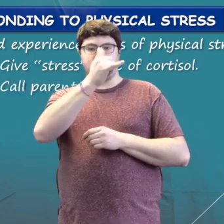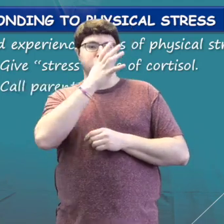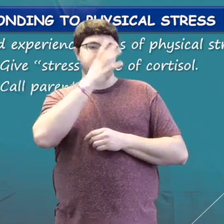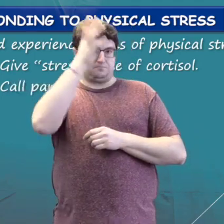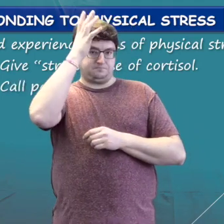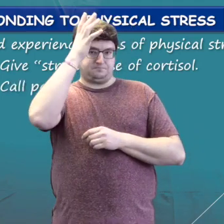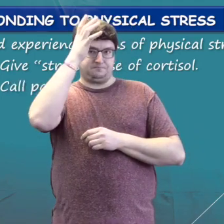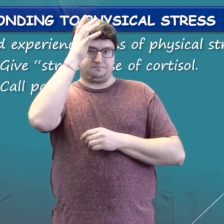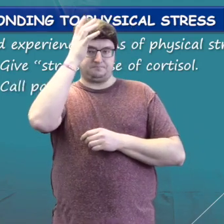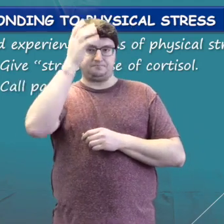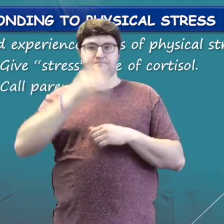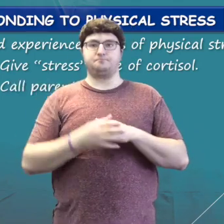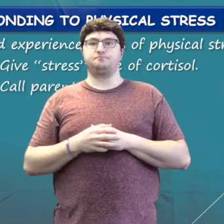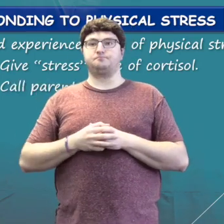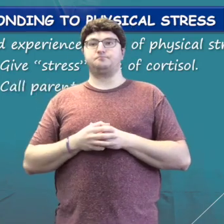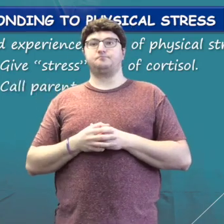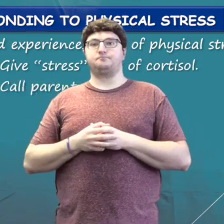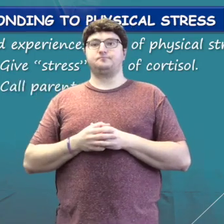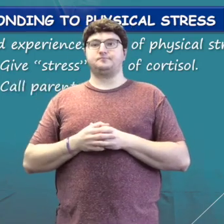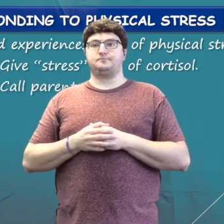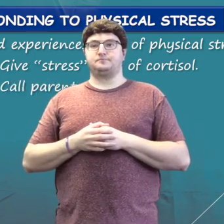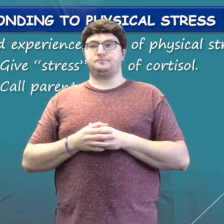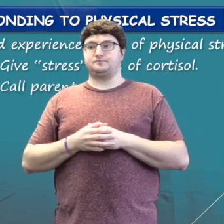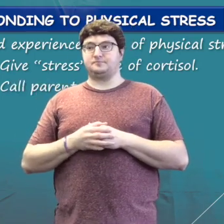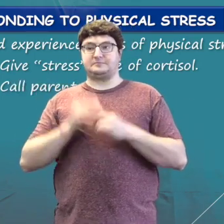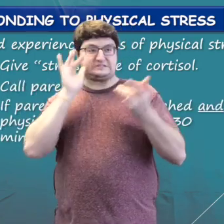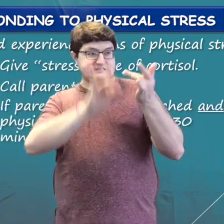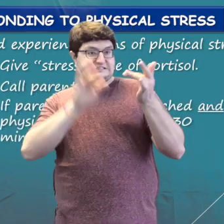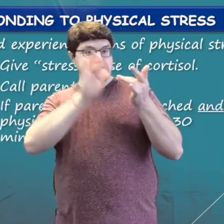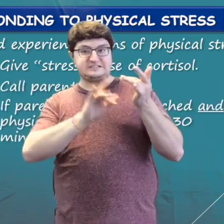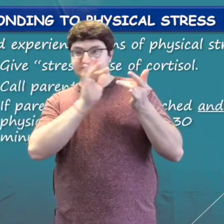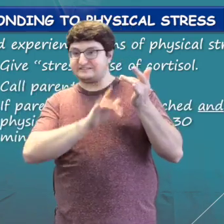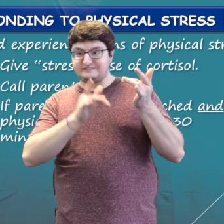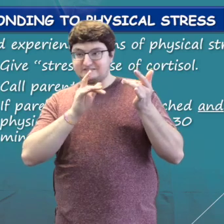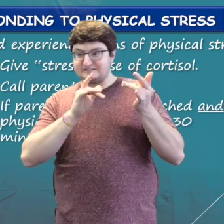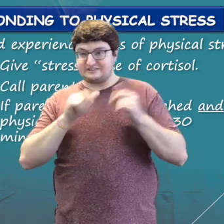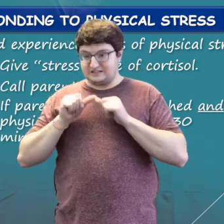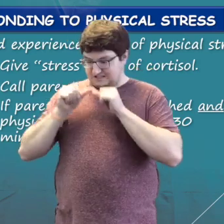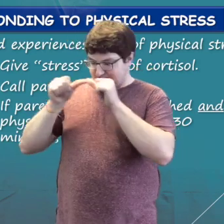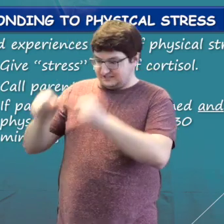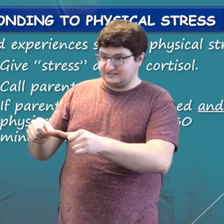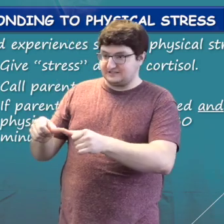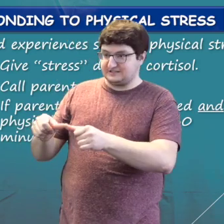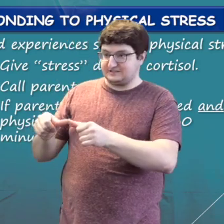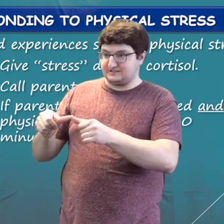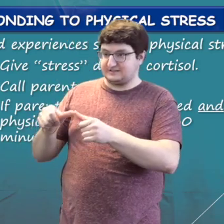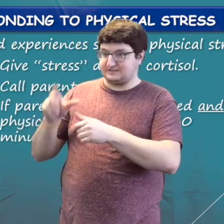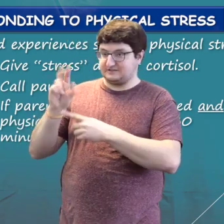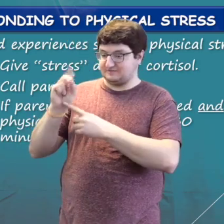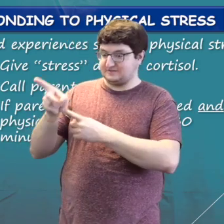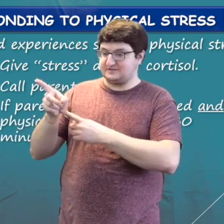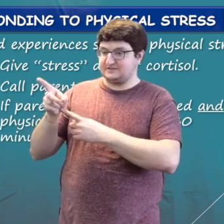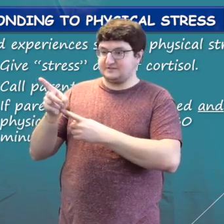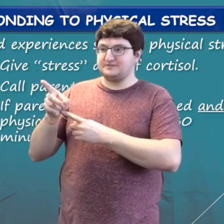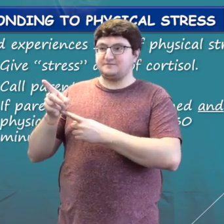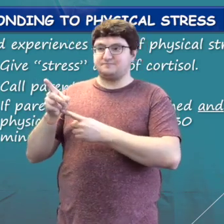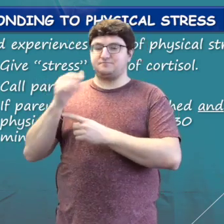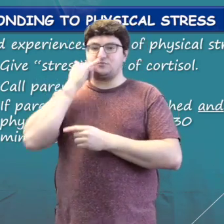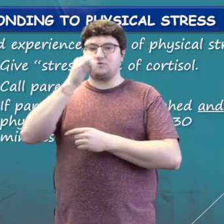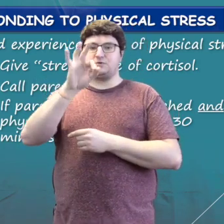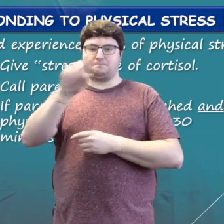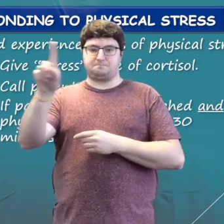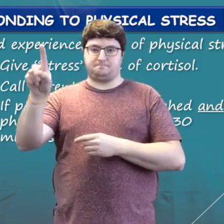the child's parent. If the parent cannot be reached and the child's physical signs persist for 30